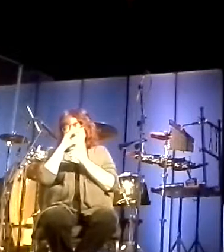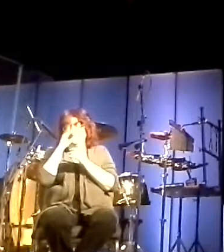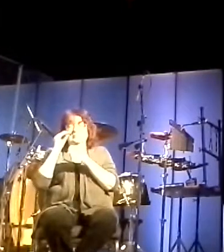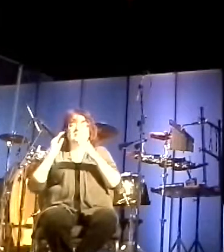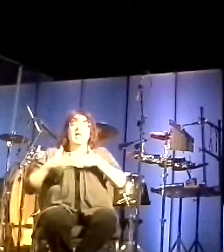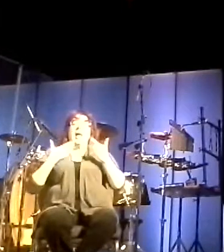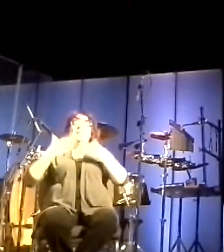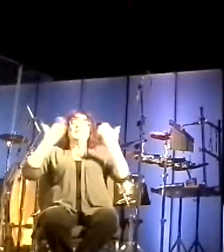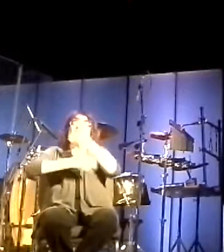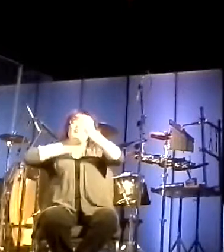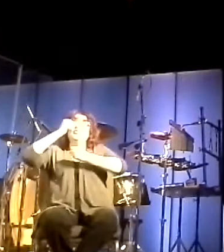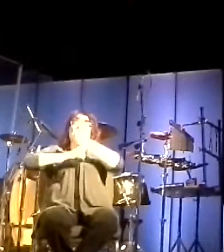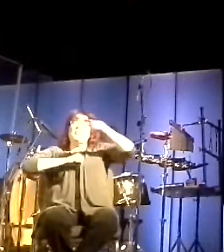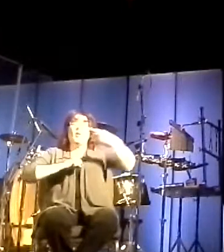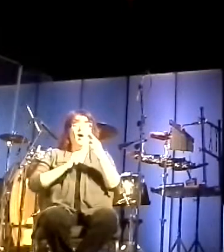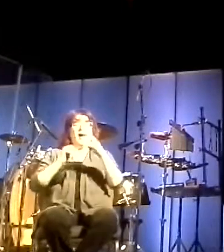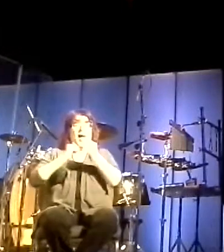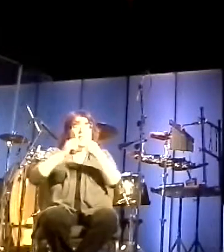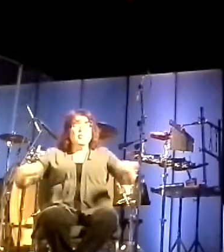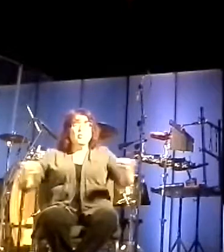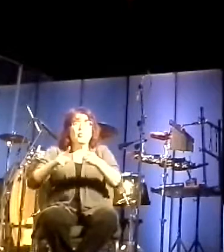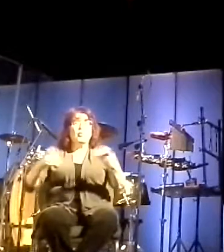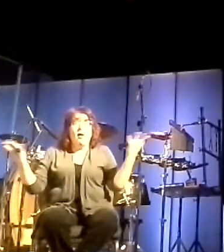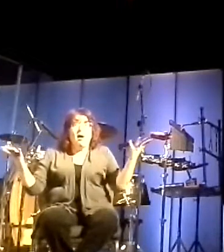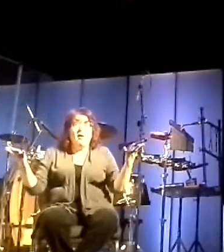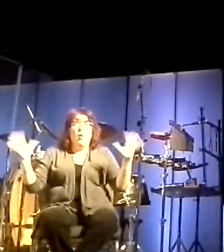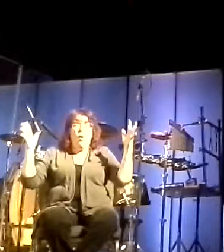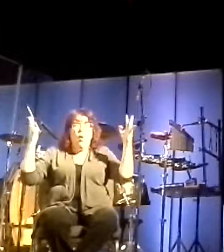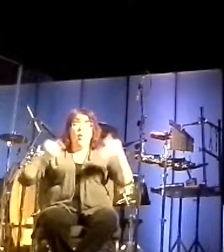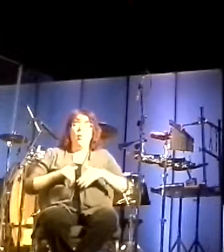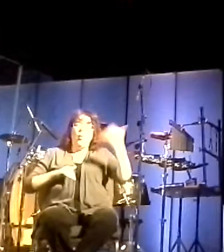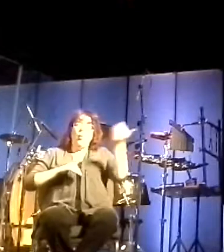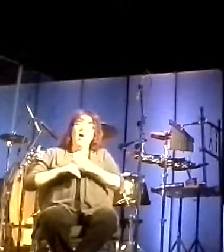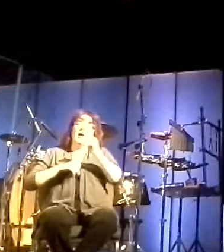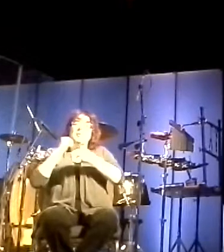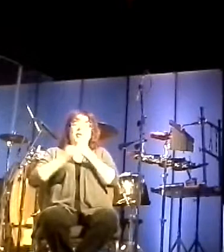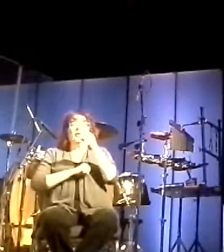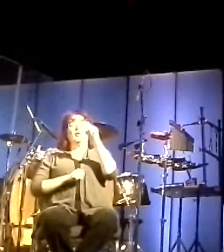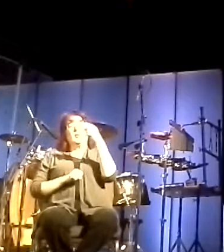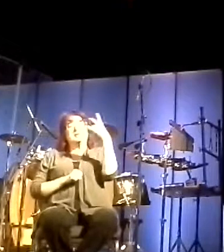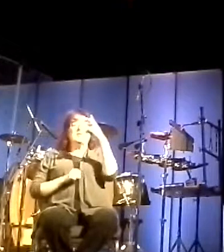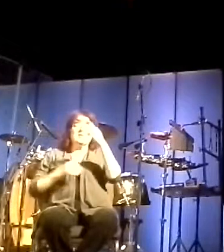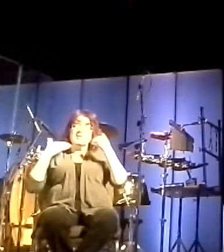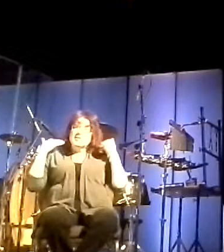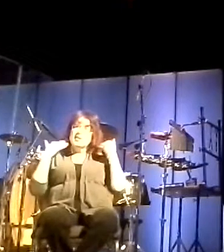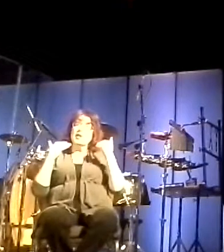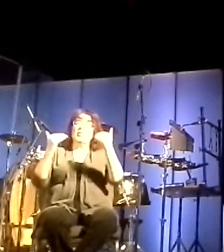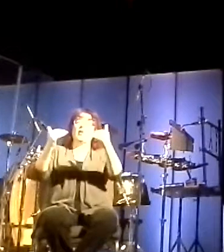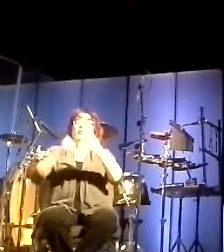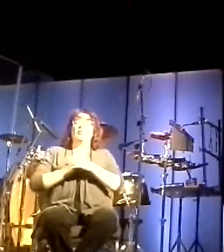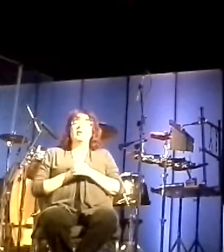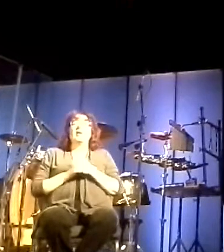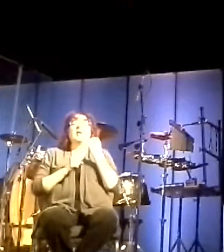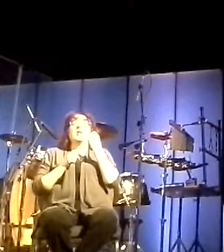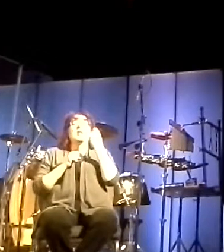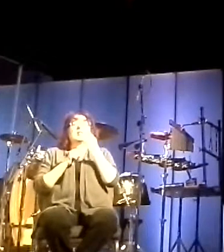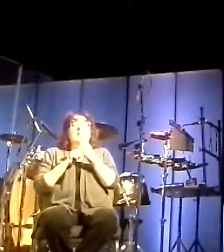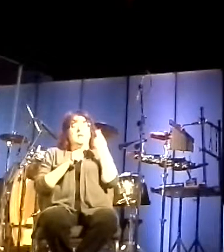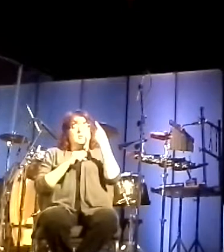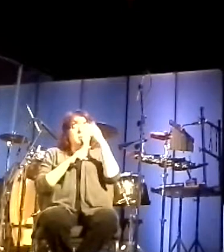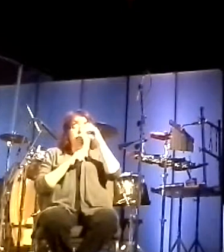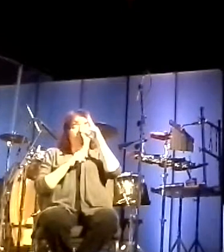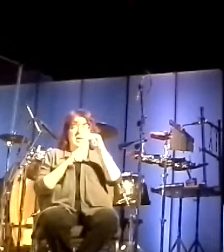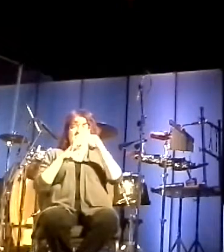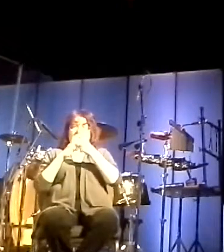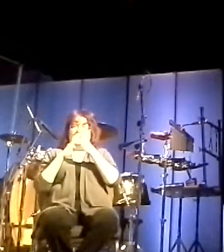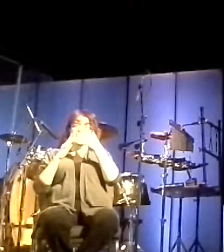Well, Happy New Year, Pure Heart. How you doing? Yeah. Welcome to 2017. Here we go. Last May, we launched